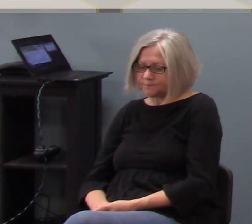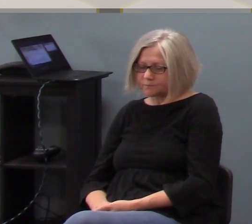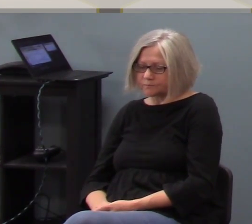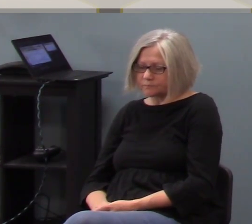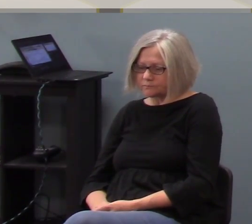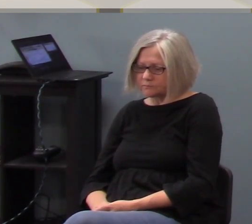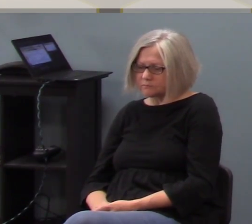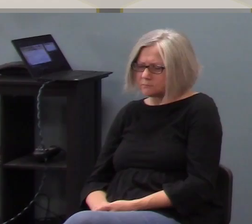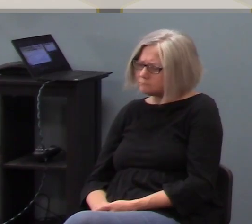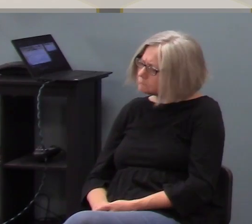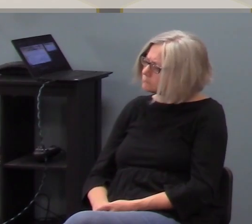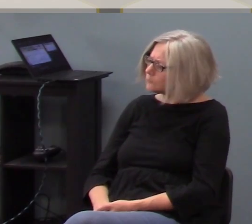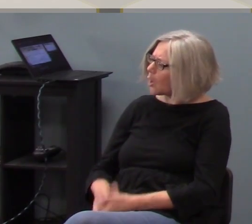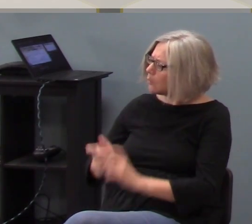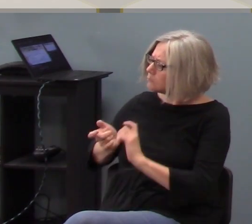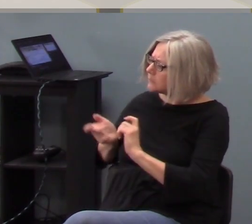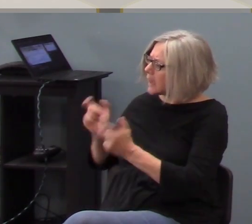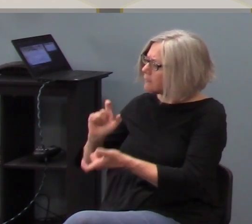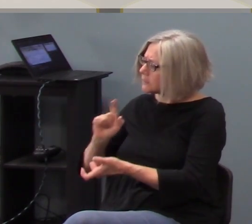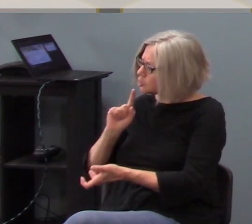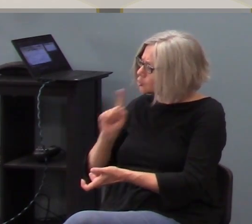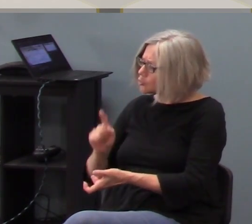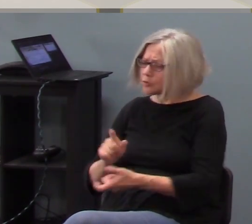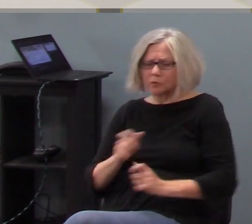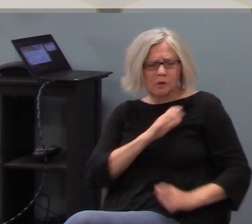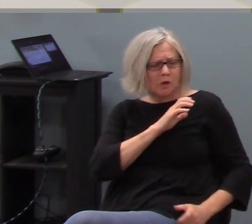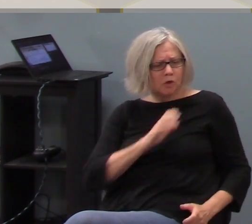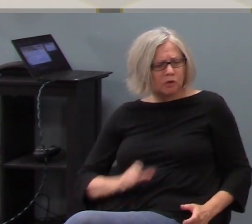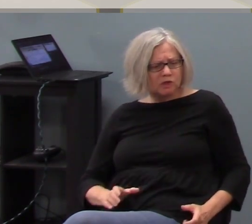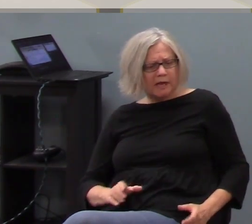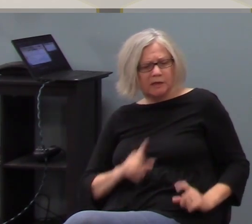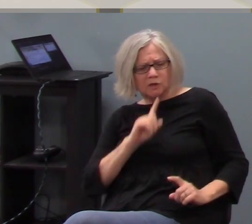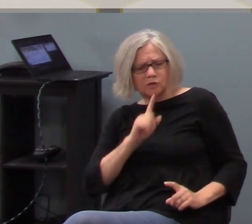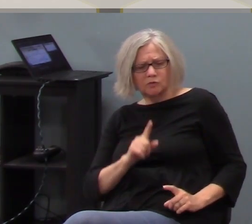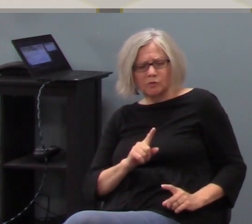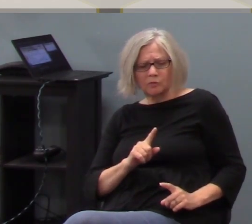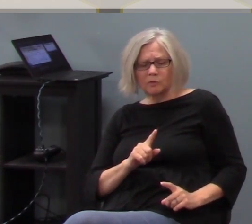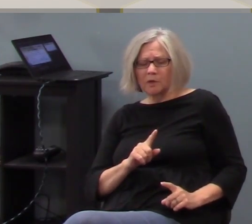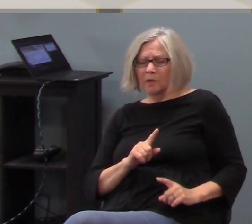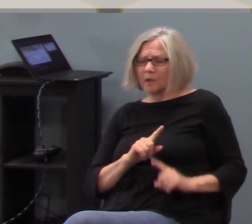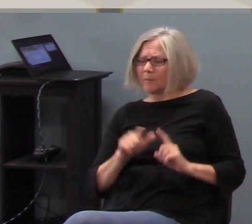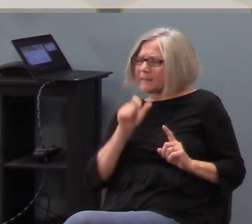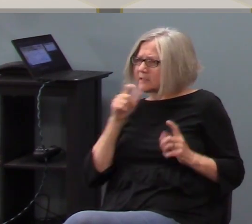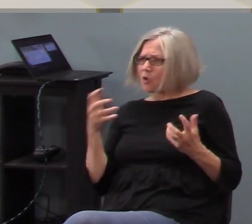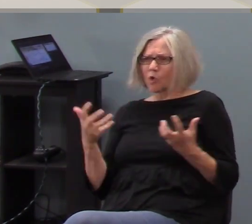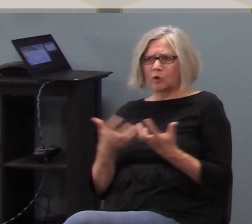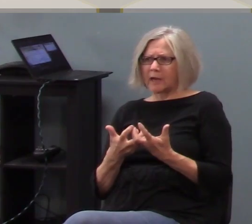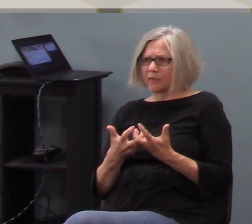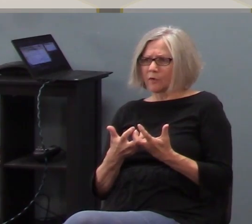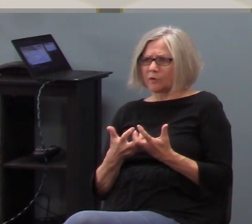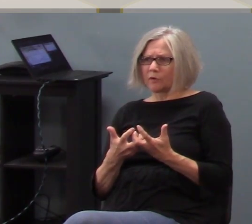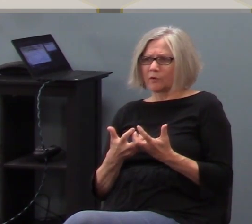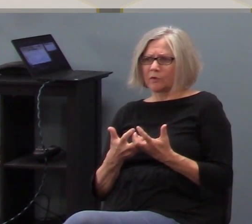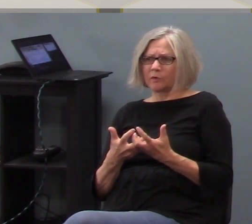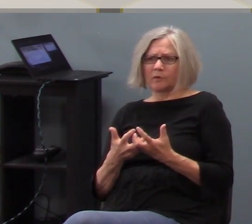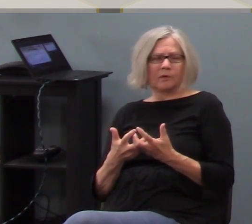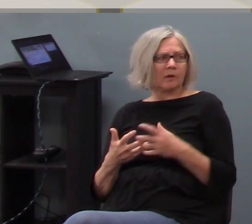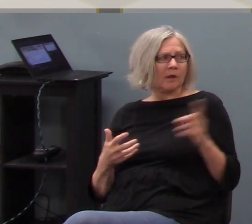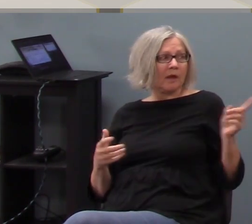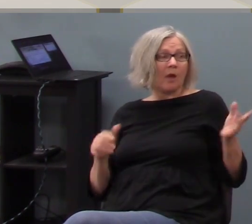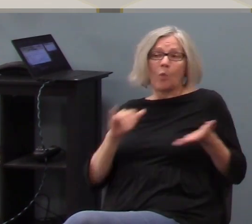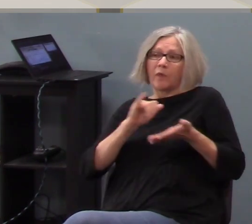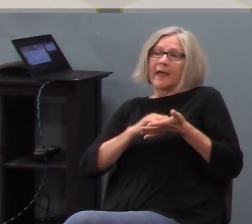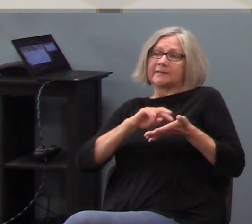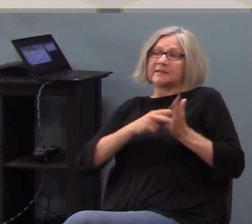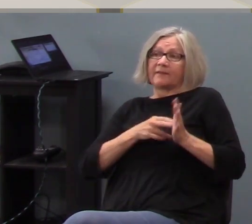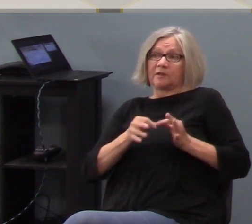point sort of said, well, yeah, evolution is true and Christianity is true. But they don't go together. That's kind of by definition. Yeah, Yeah.